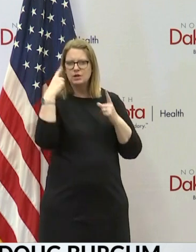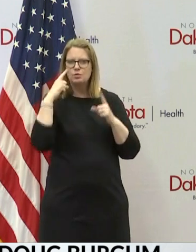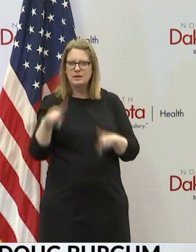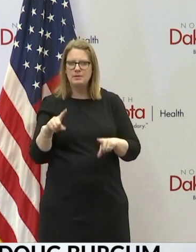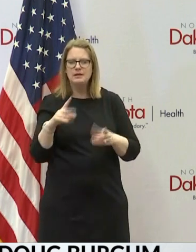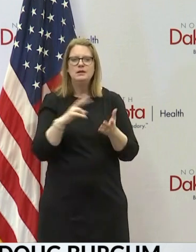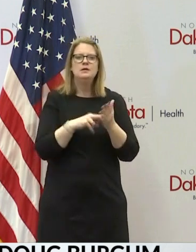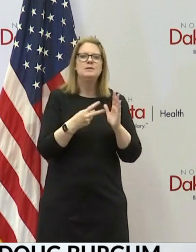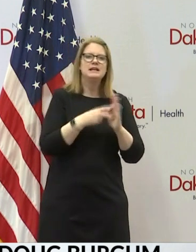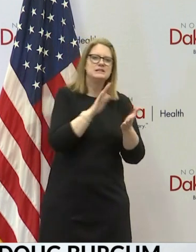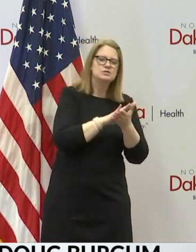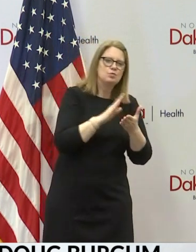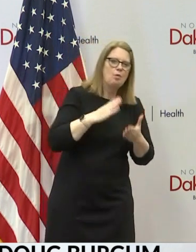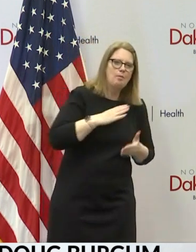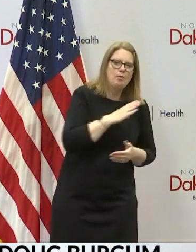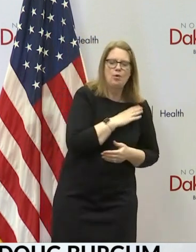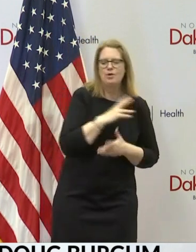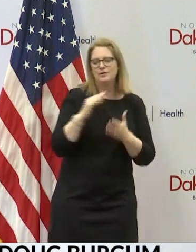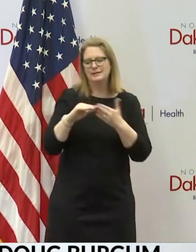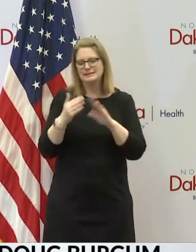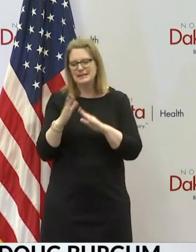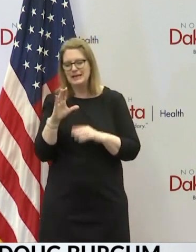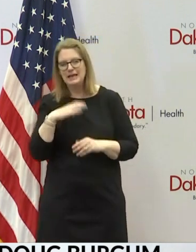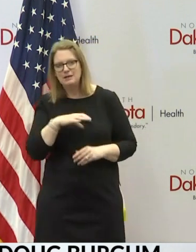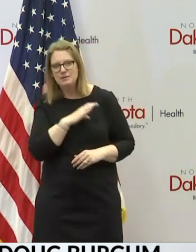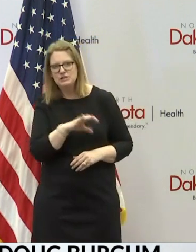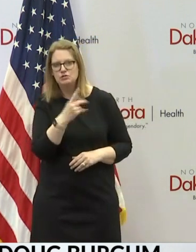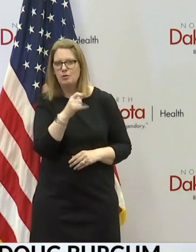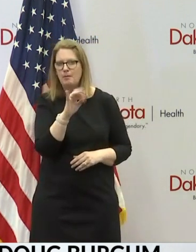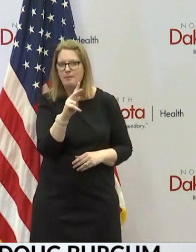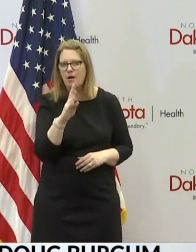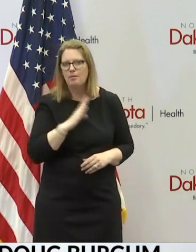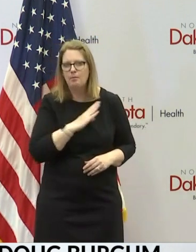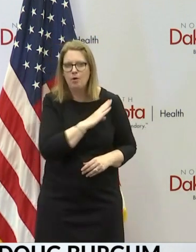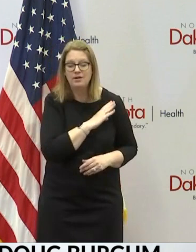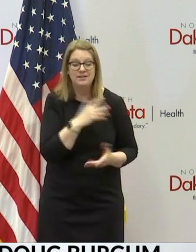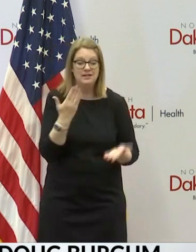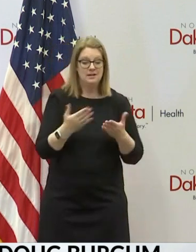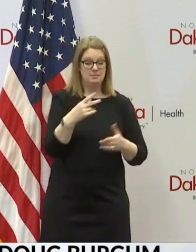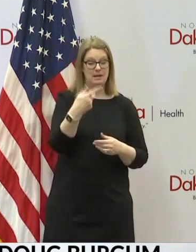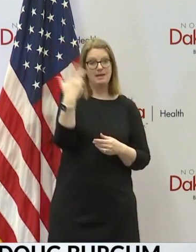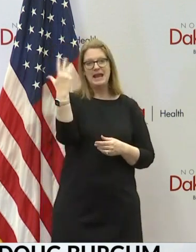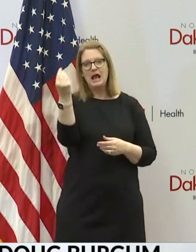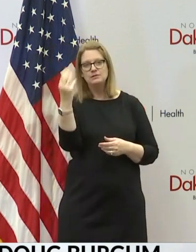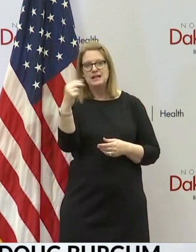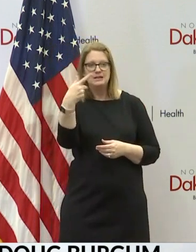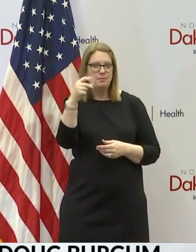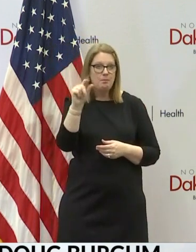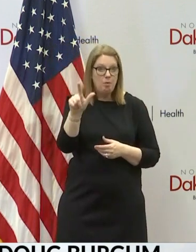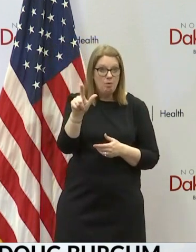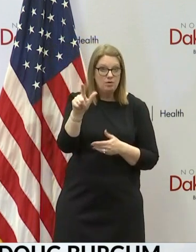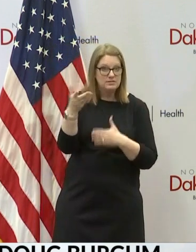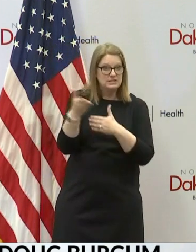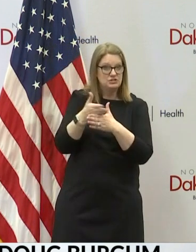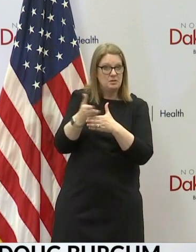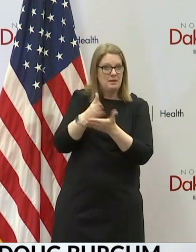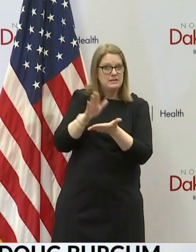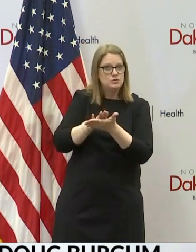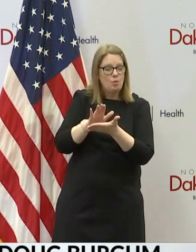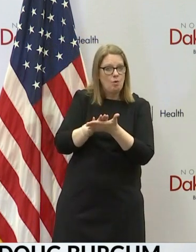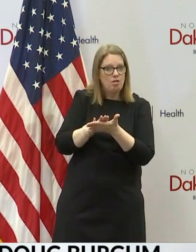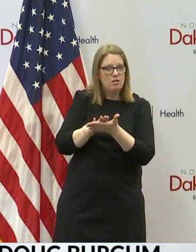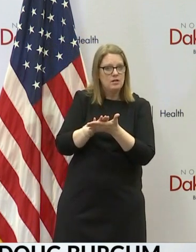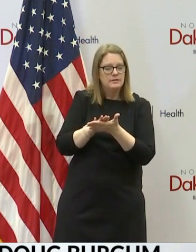and a city commission and a county commission or a park board. Say if there's a pool that's shared by the outdoor pool shared by a school,